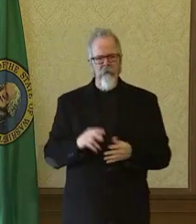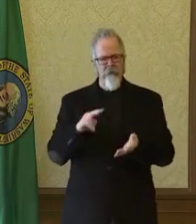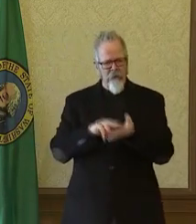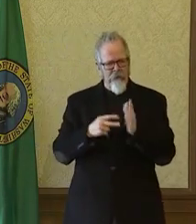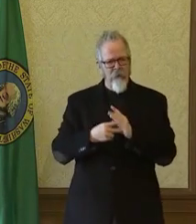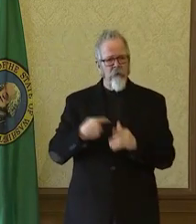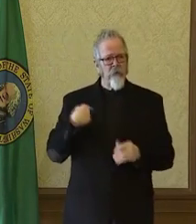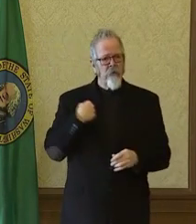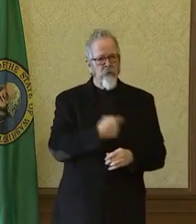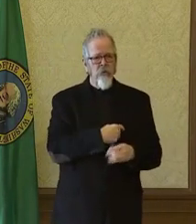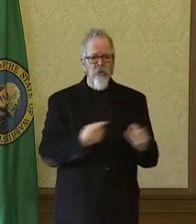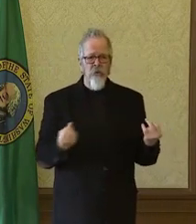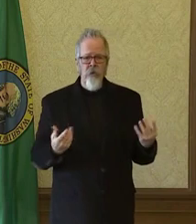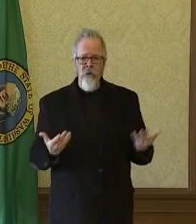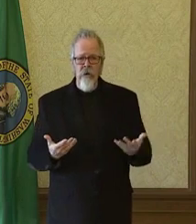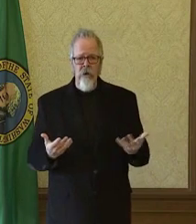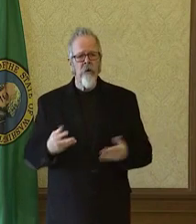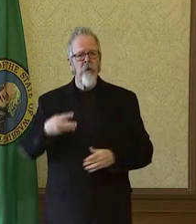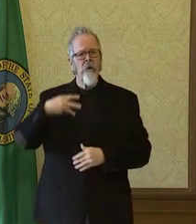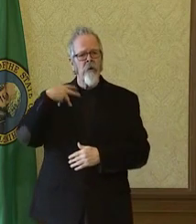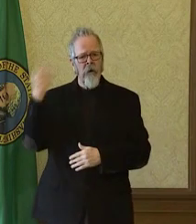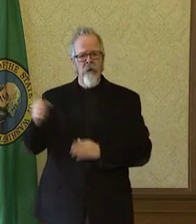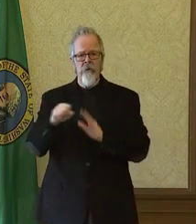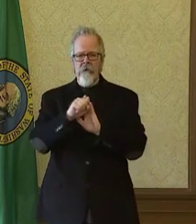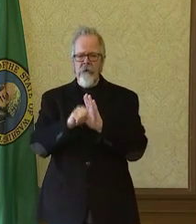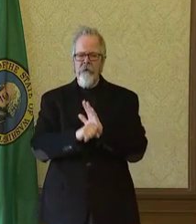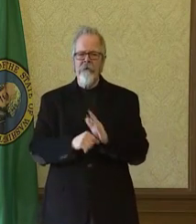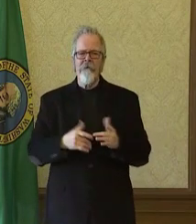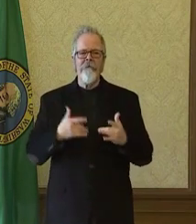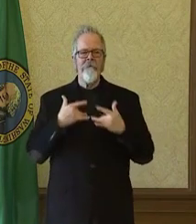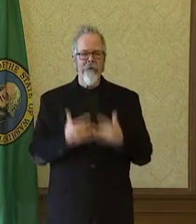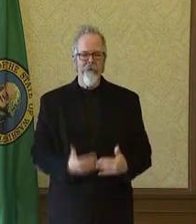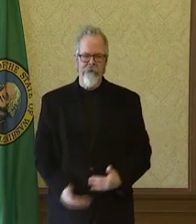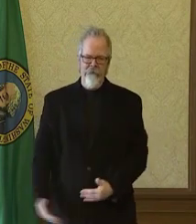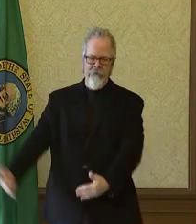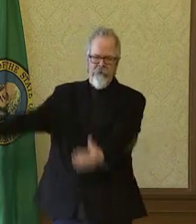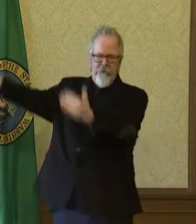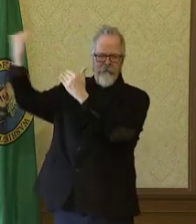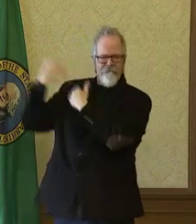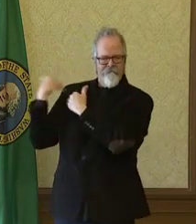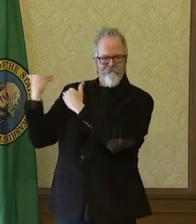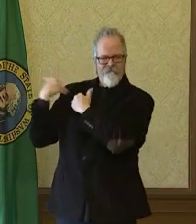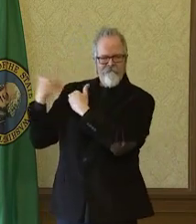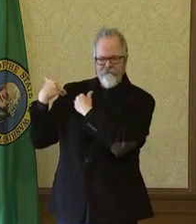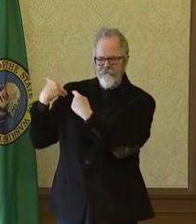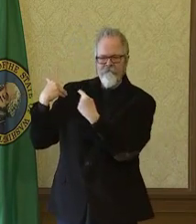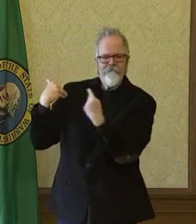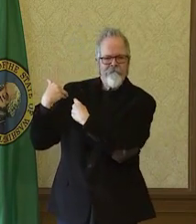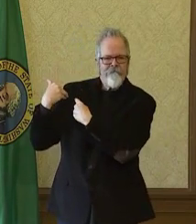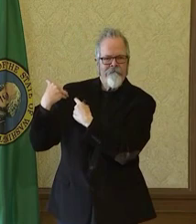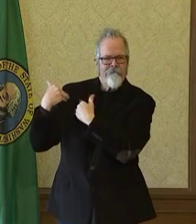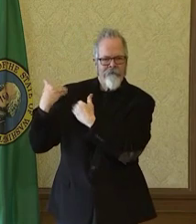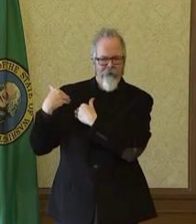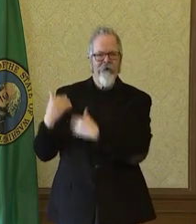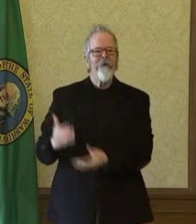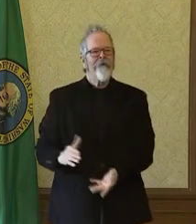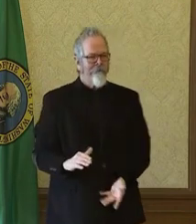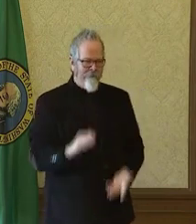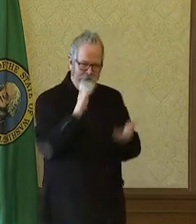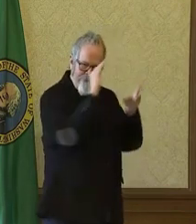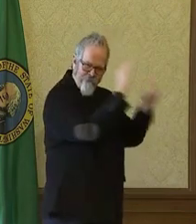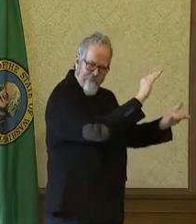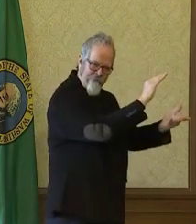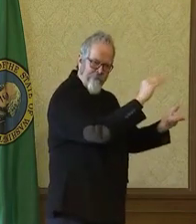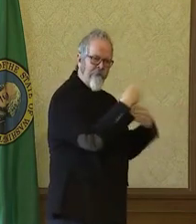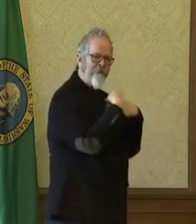everyone, and those are going to go to places where they have critical shortages today in their ICUs, and there's a number of them, obviously,